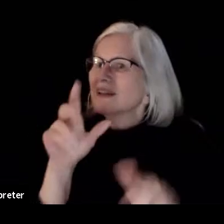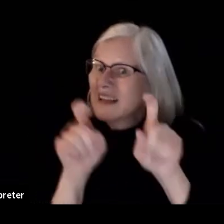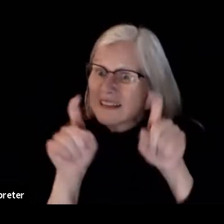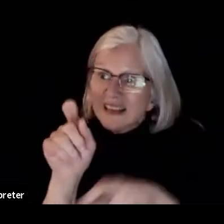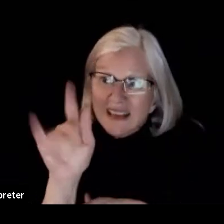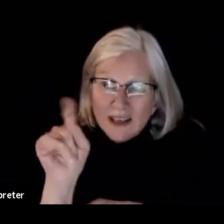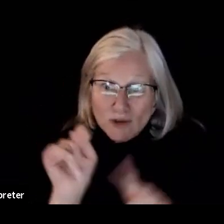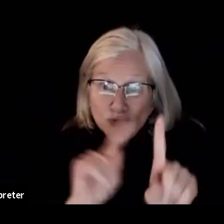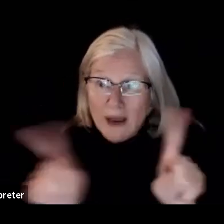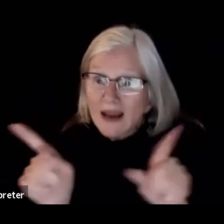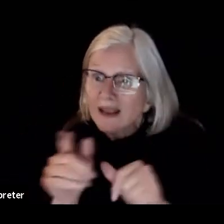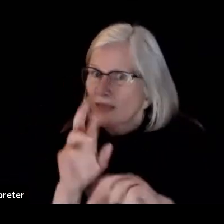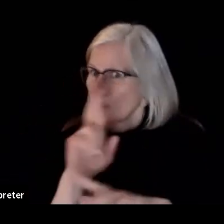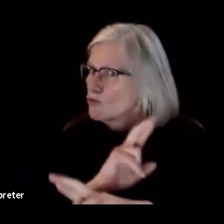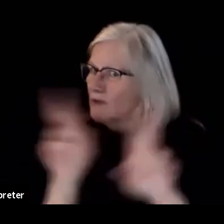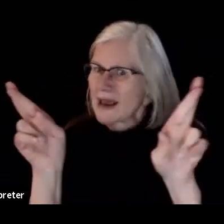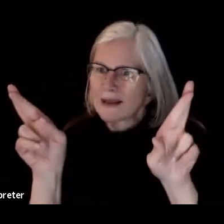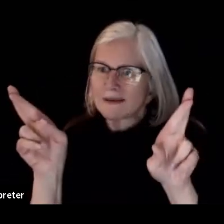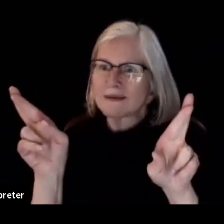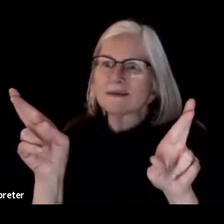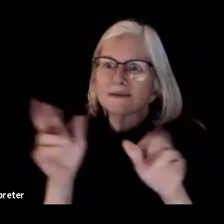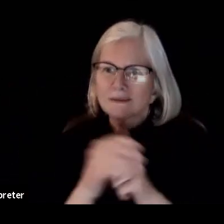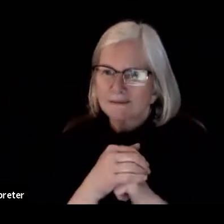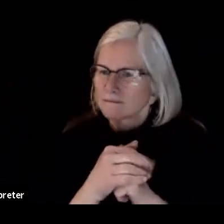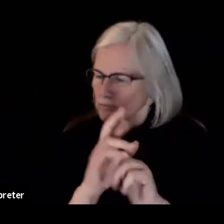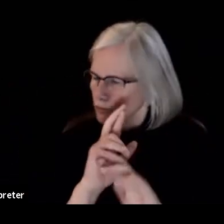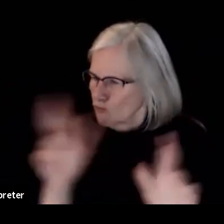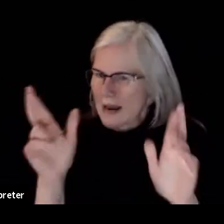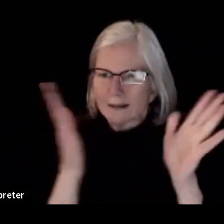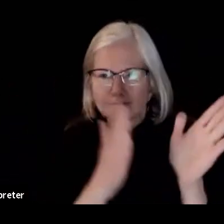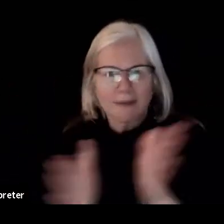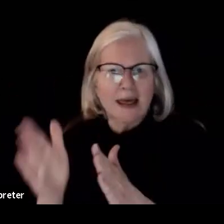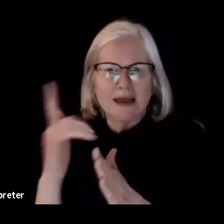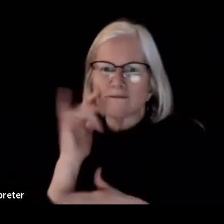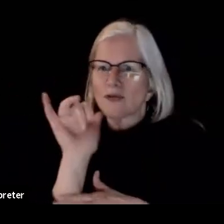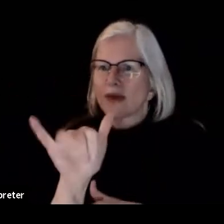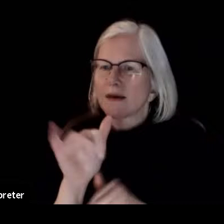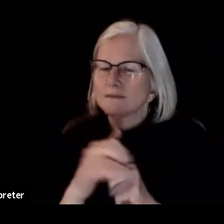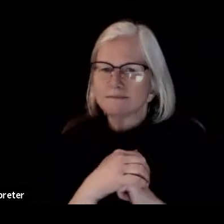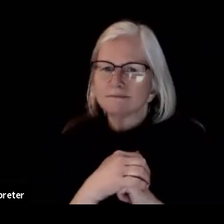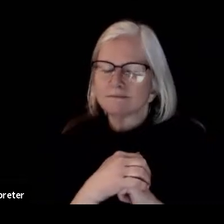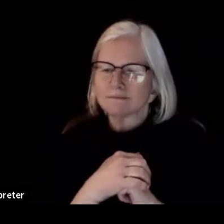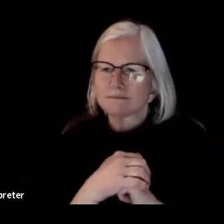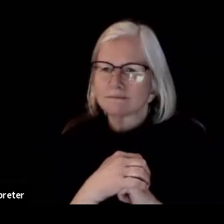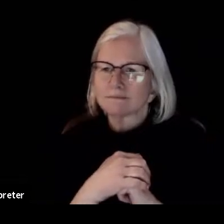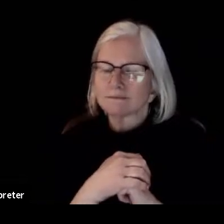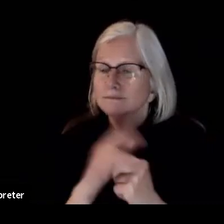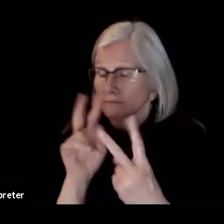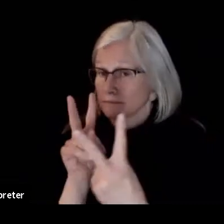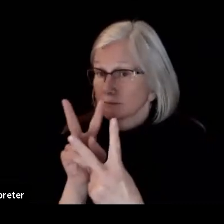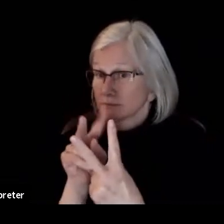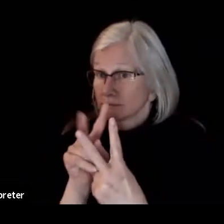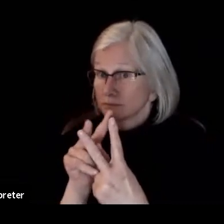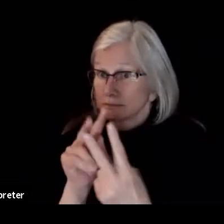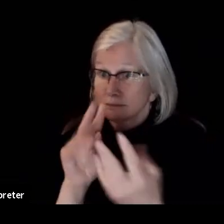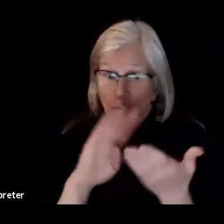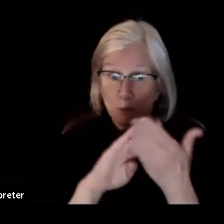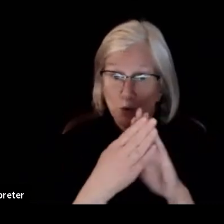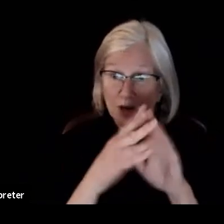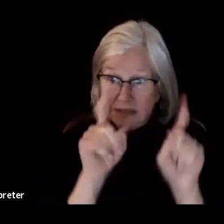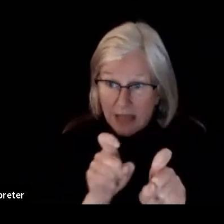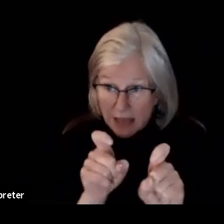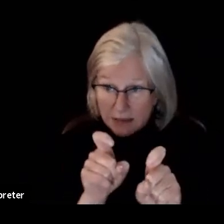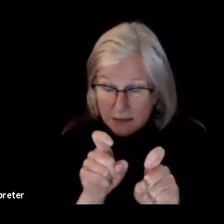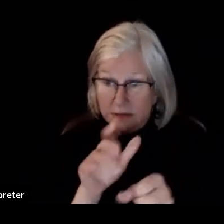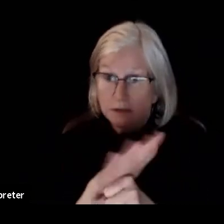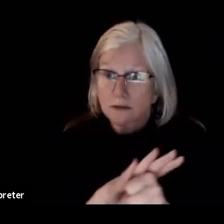ready to handle the demand, whether it be at one of our community testing sites or through the